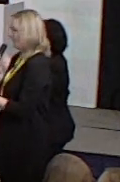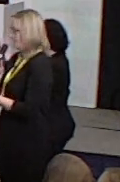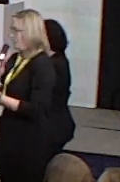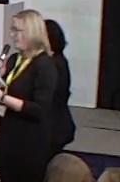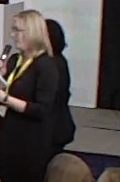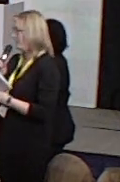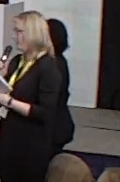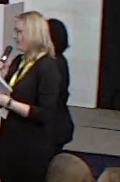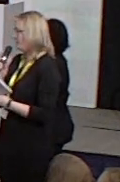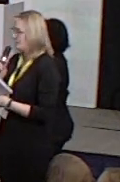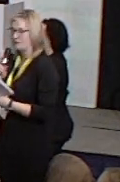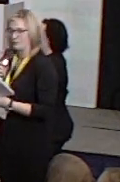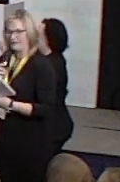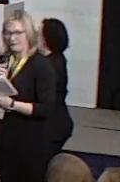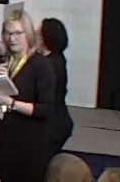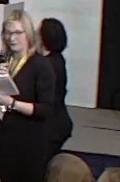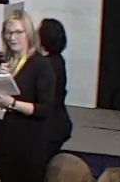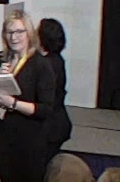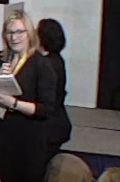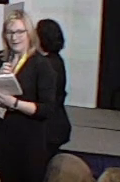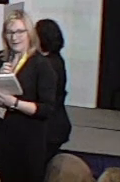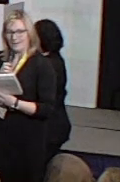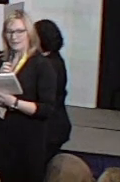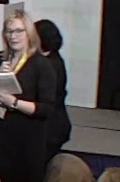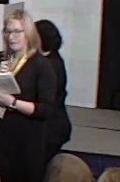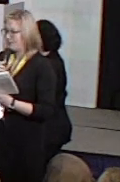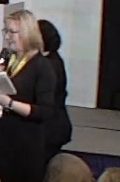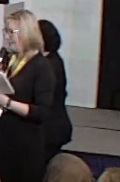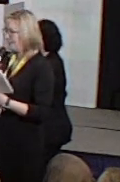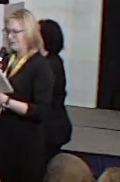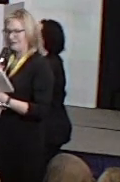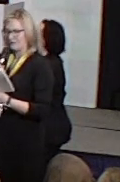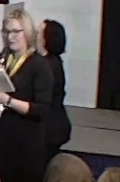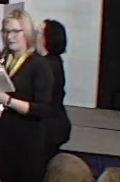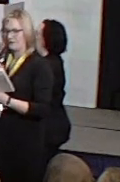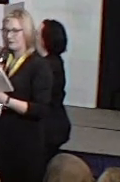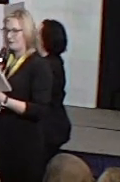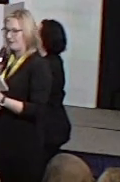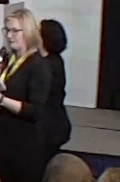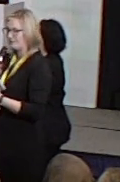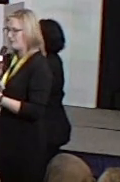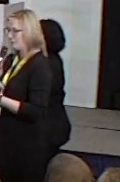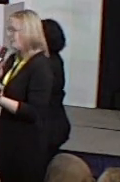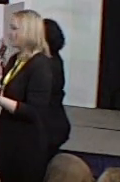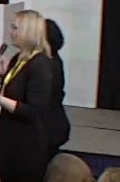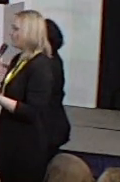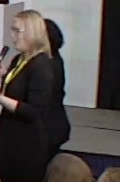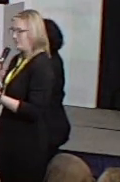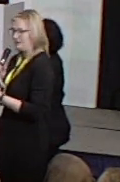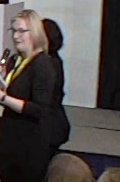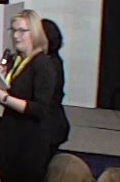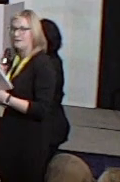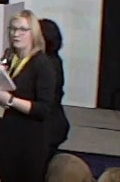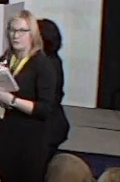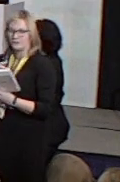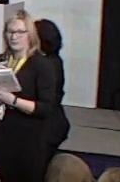to what has already been mentioned, but in addition, paternity leave was mentioned. It was felt that until there is